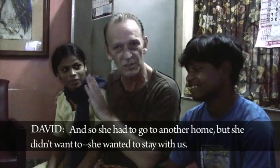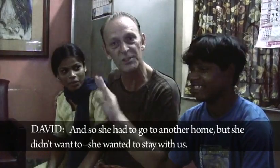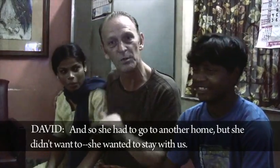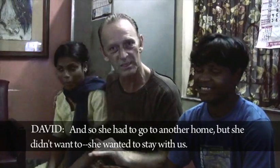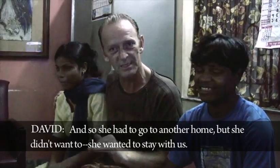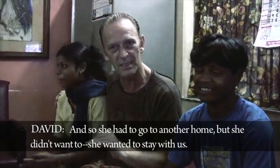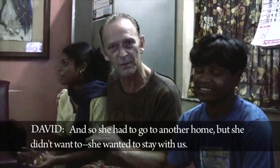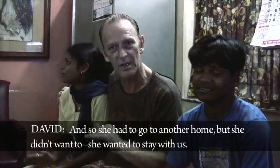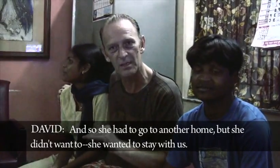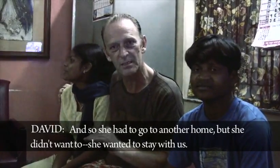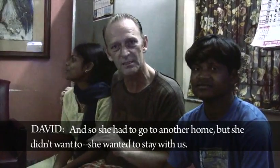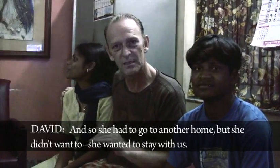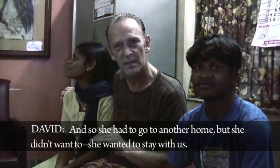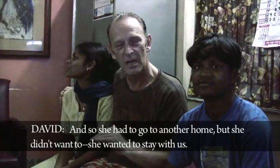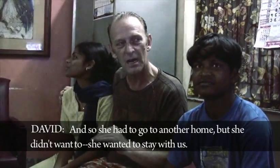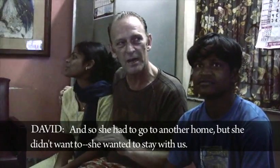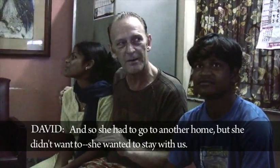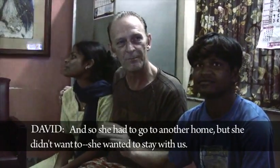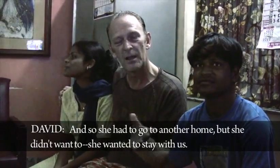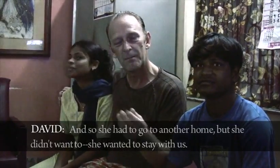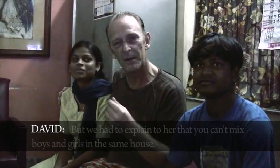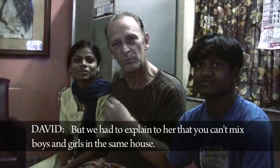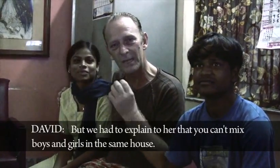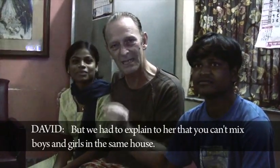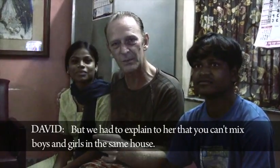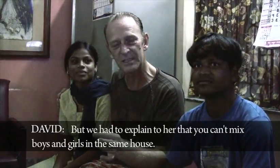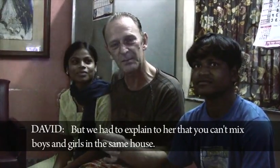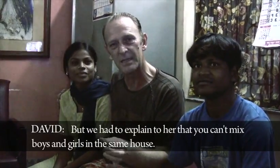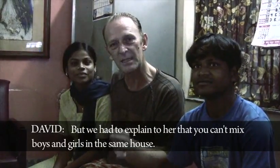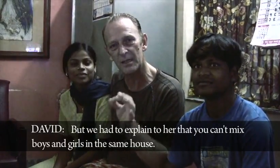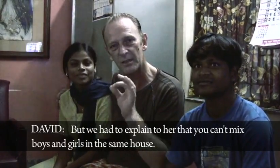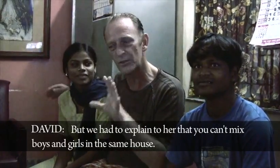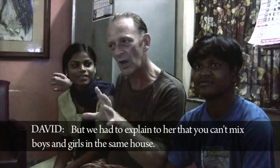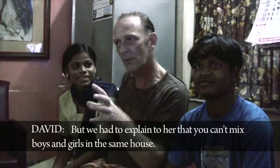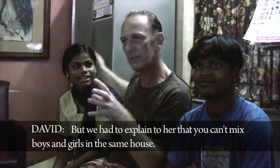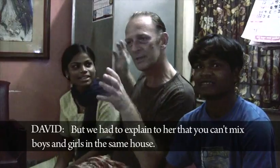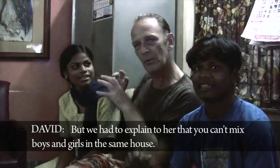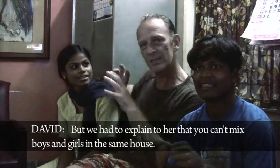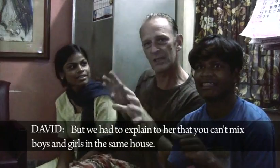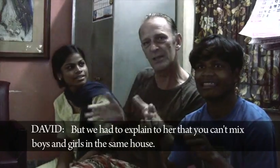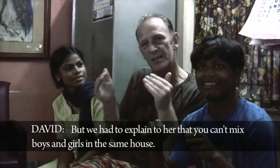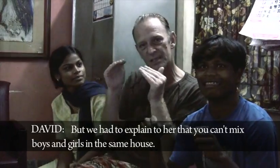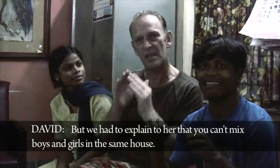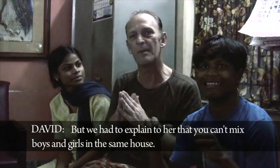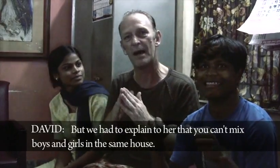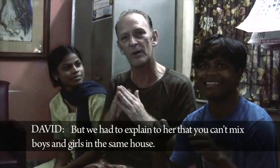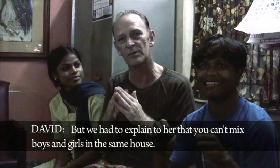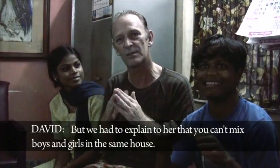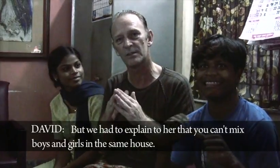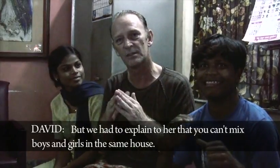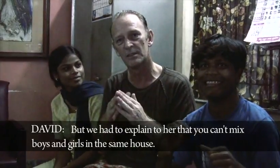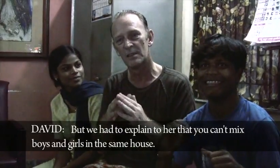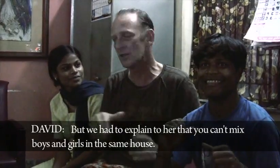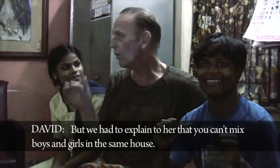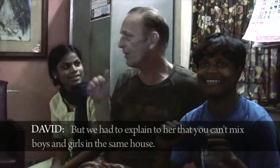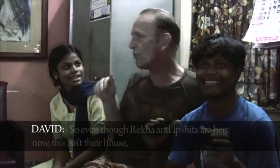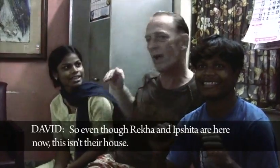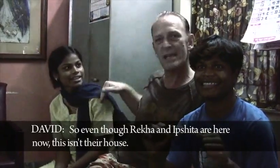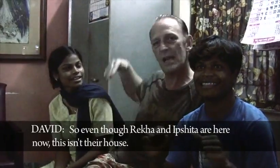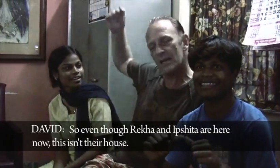wanted to stay with us. But we had to explain to her that you can't mix boys and girls in the same house. So although Rekha and Ipshita